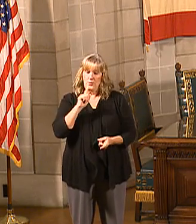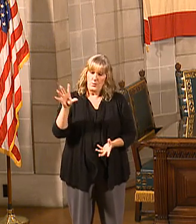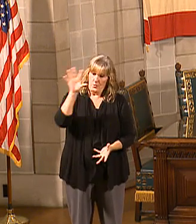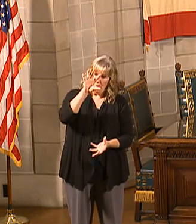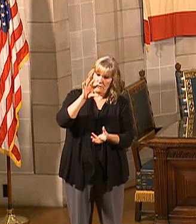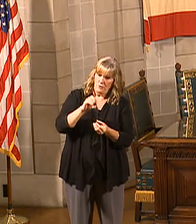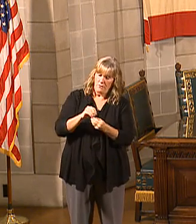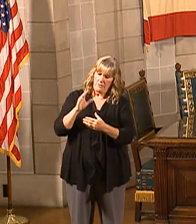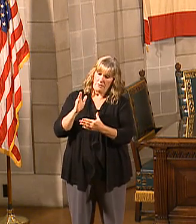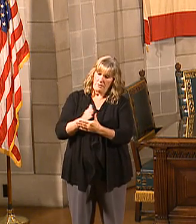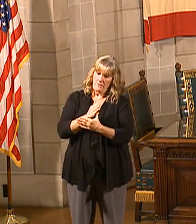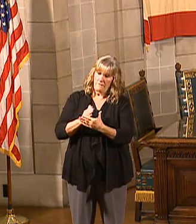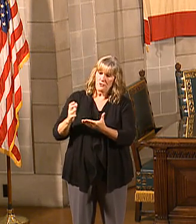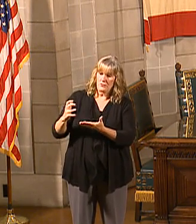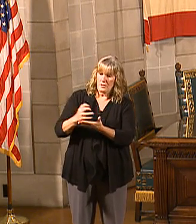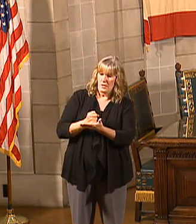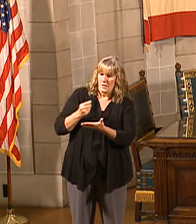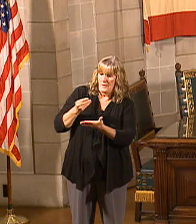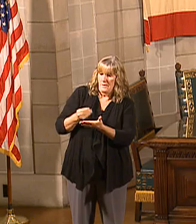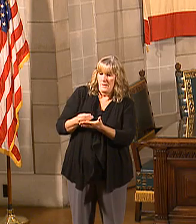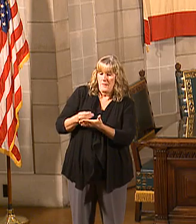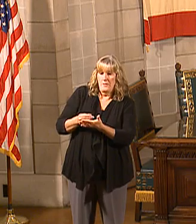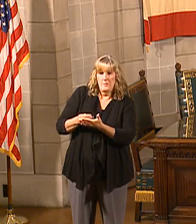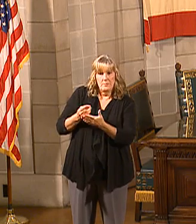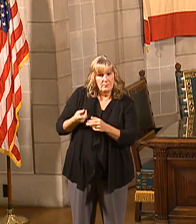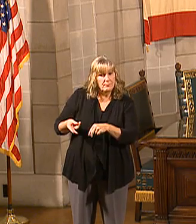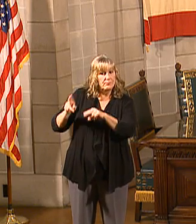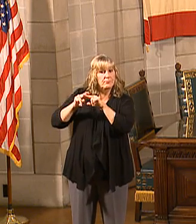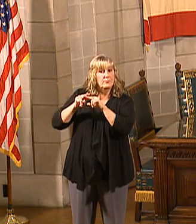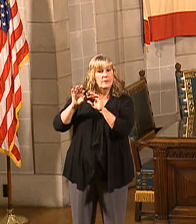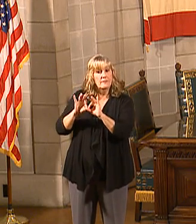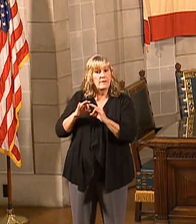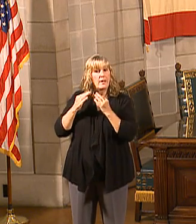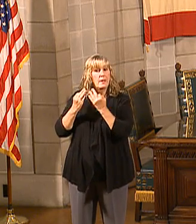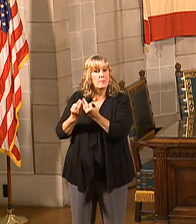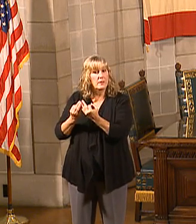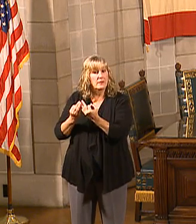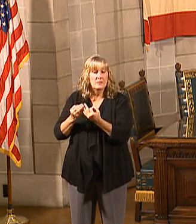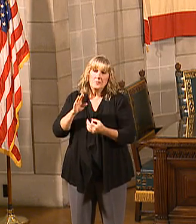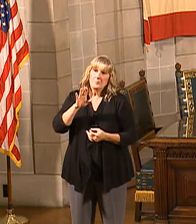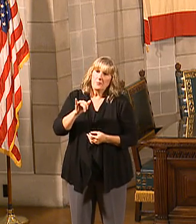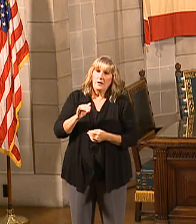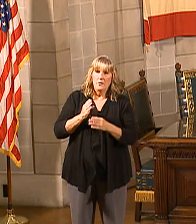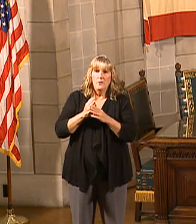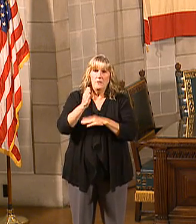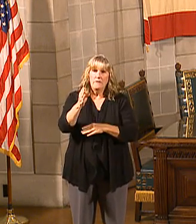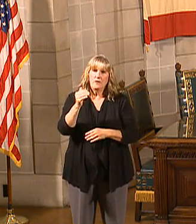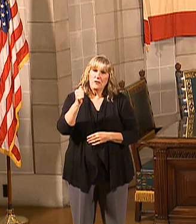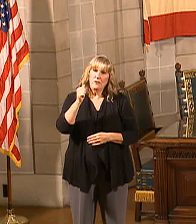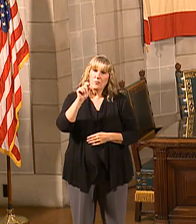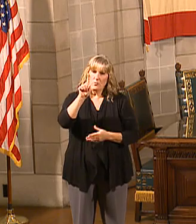the average income has gone up for families who we've been able to help by over